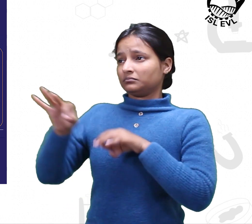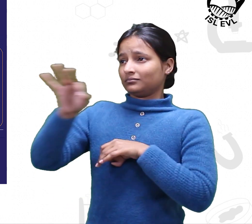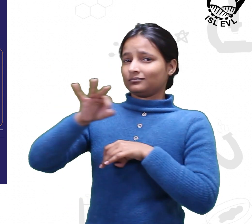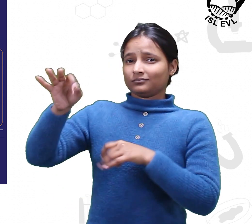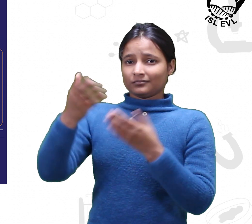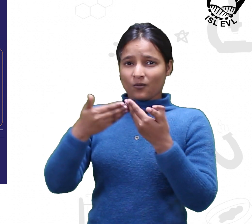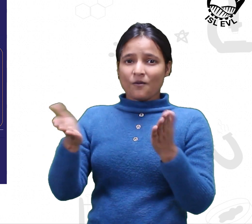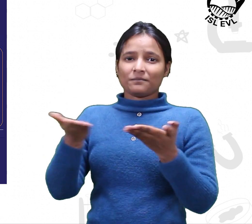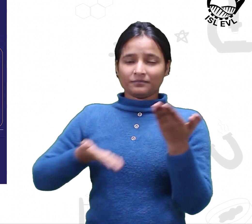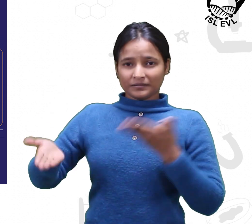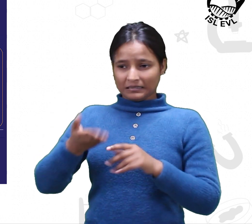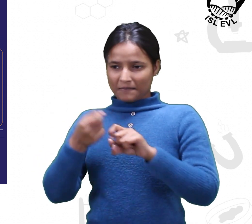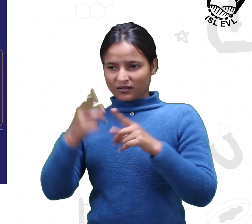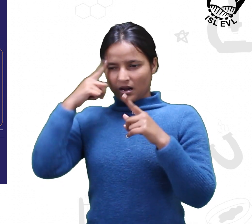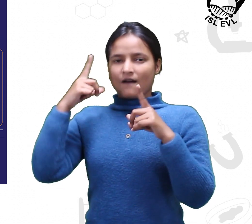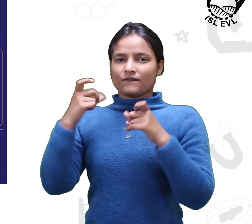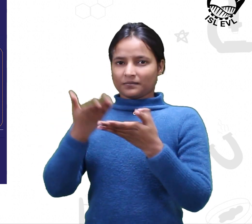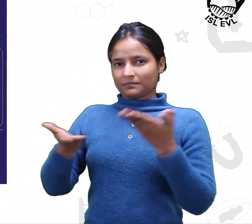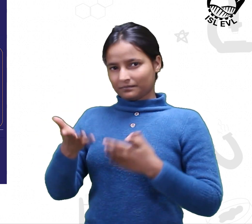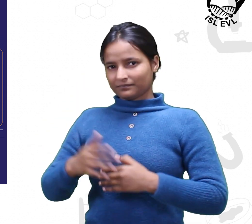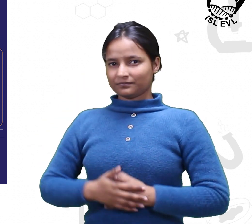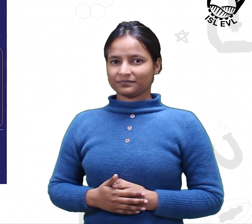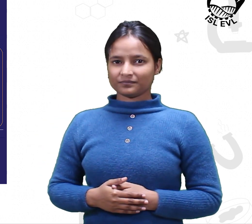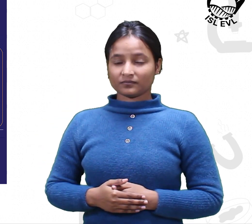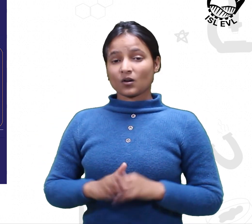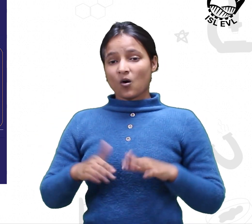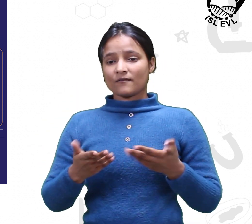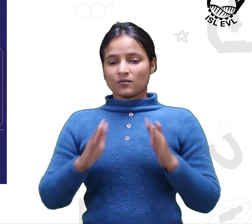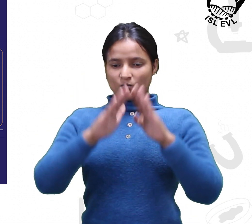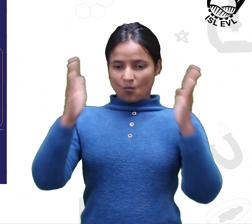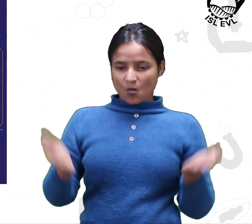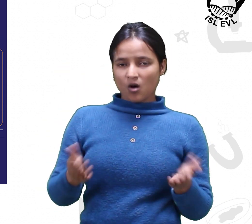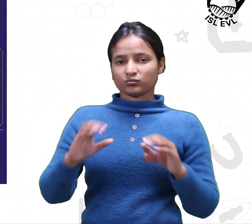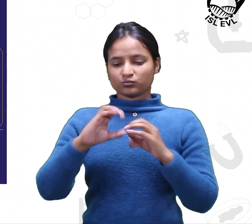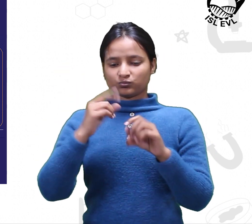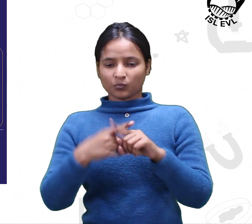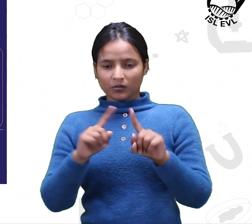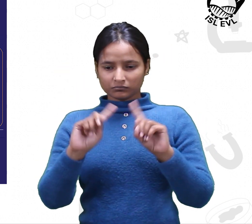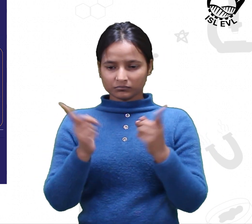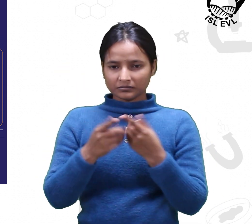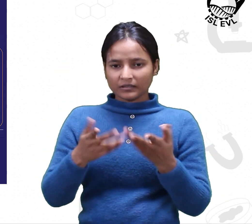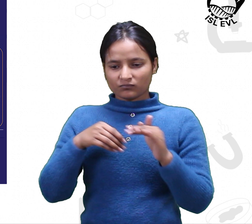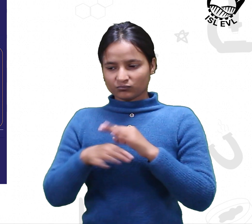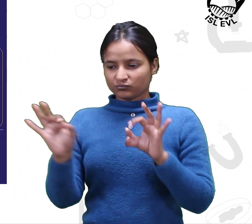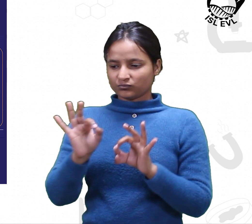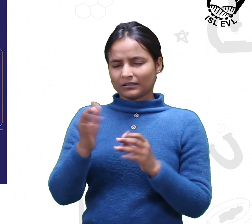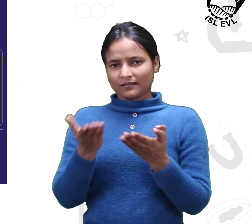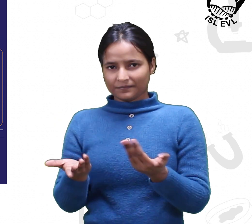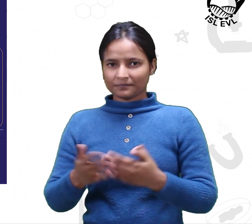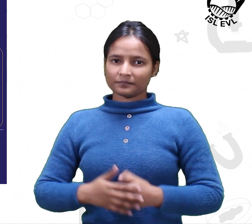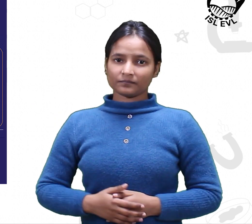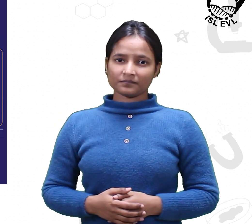walk into and do your experiments. So those are really controlled environment in which these experiments are done. But